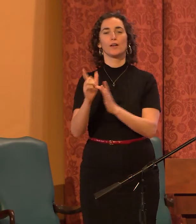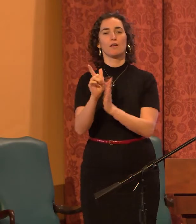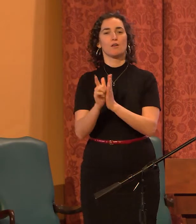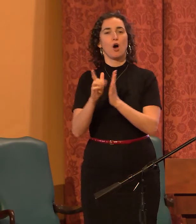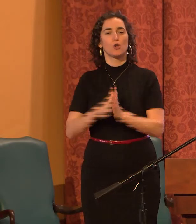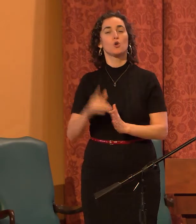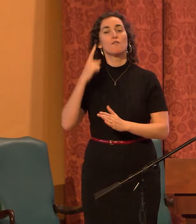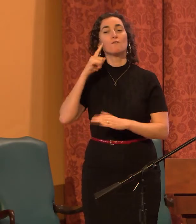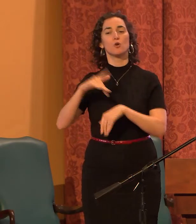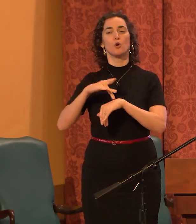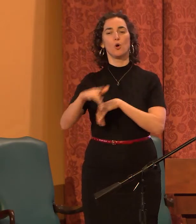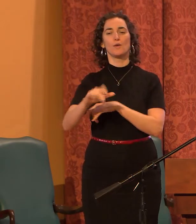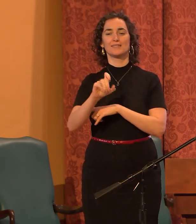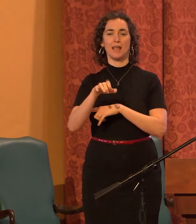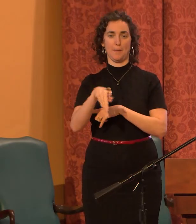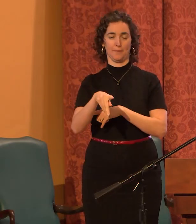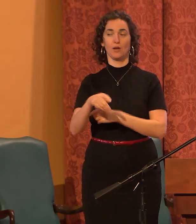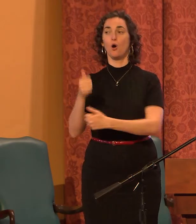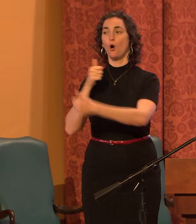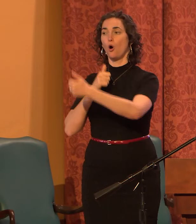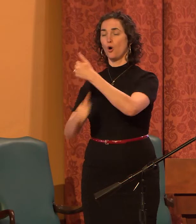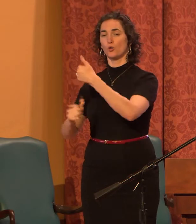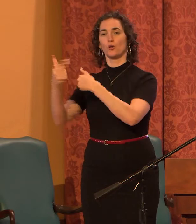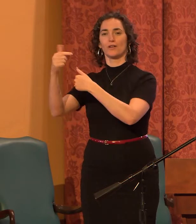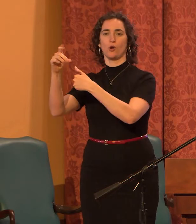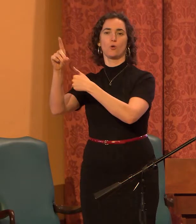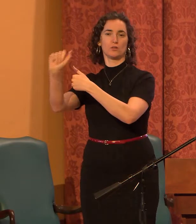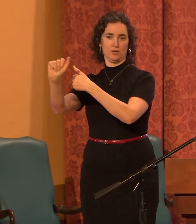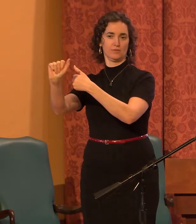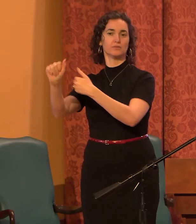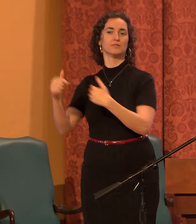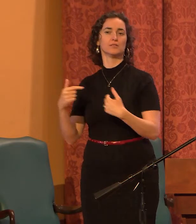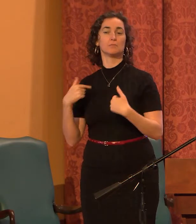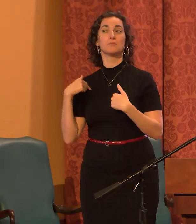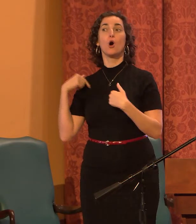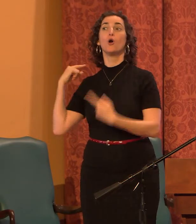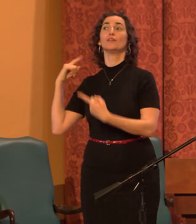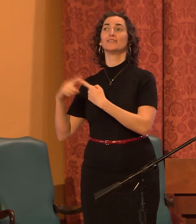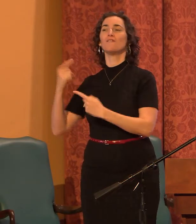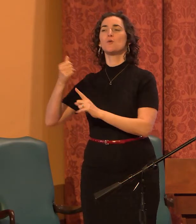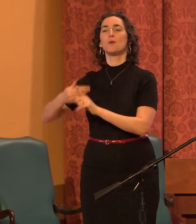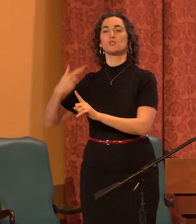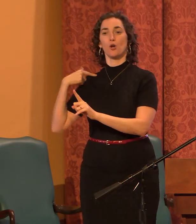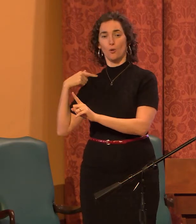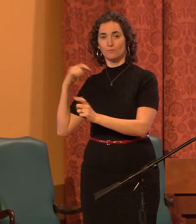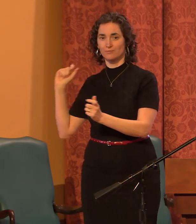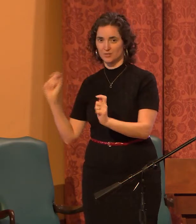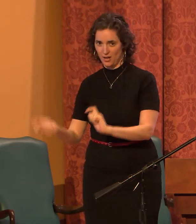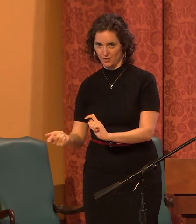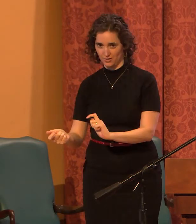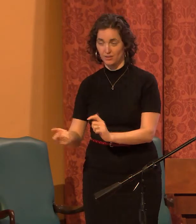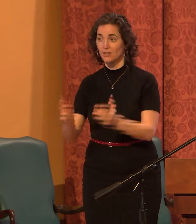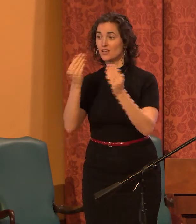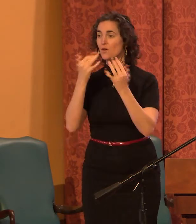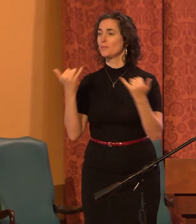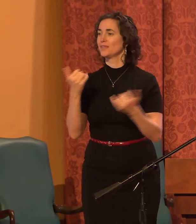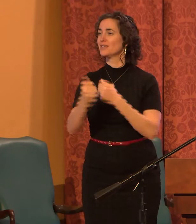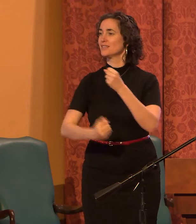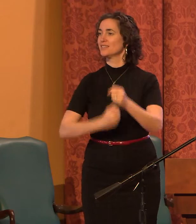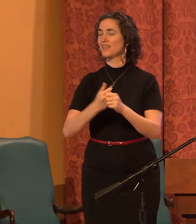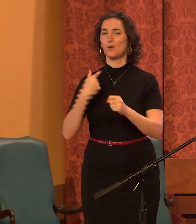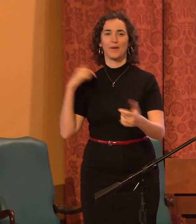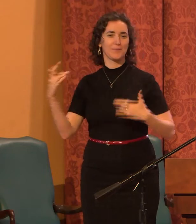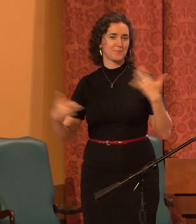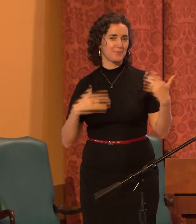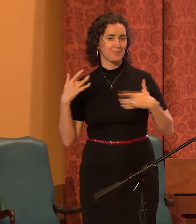Early Steps within the Governor's Office of Disability Affairs. This year, we are excited to have